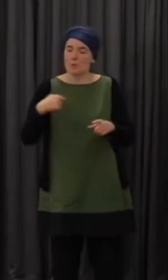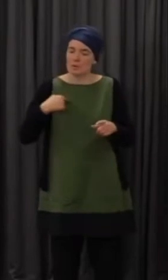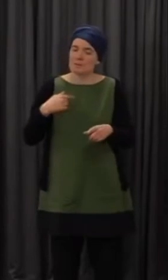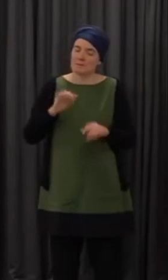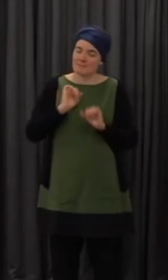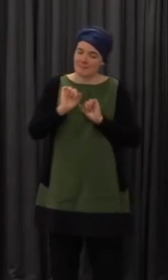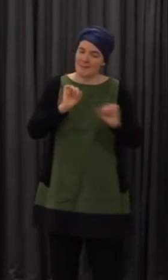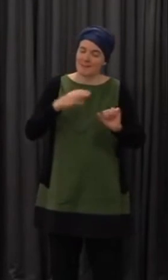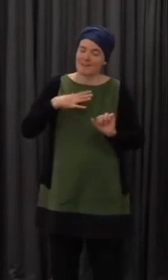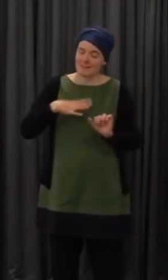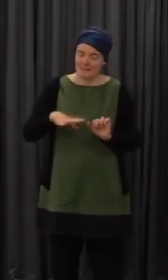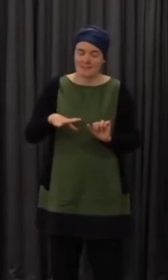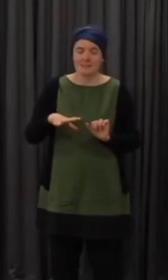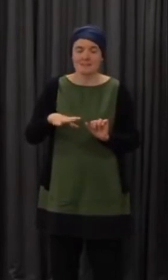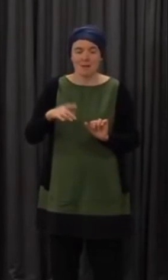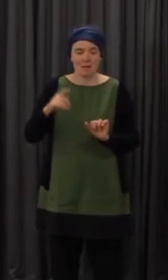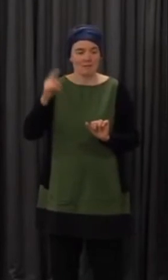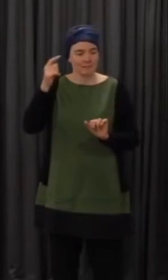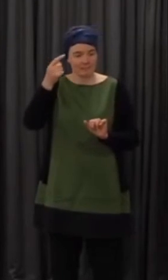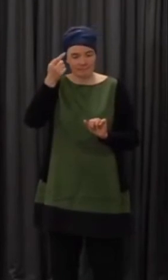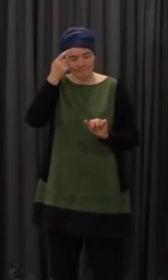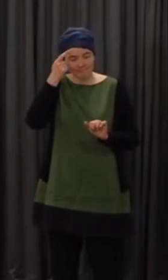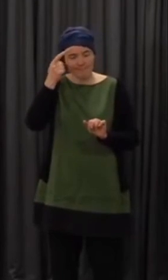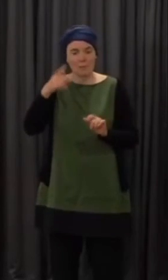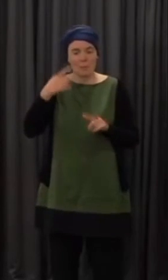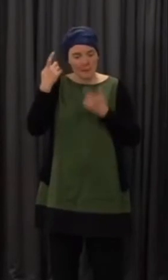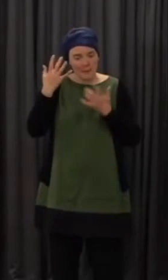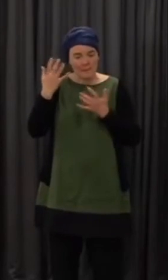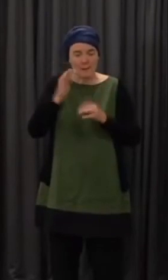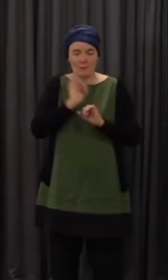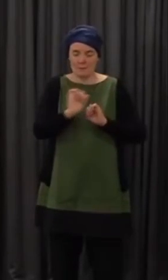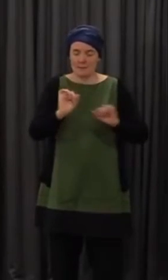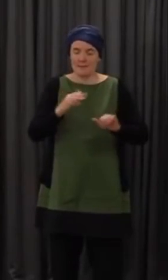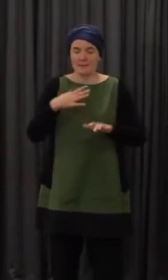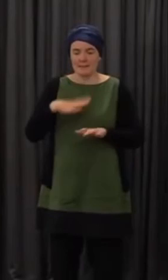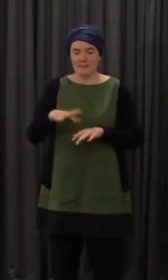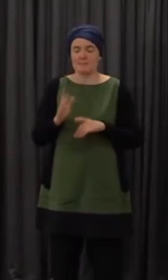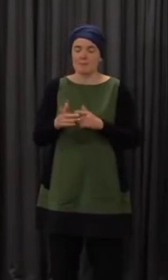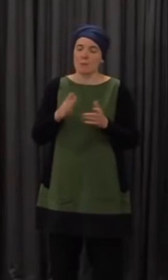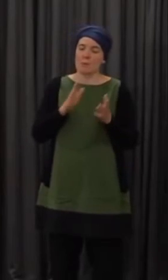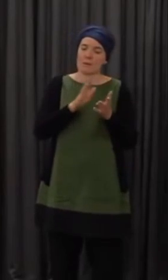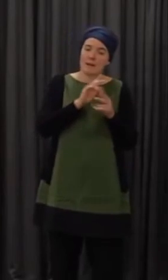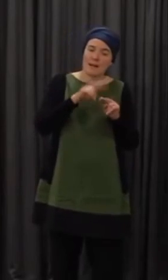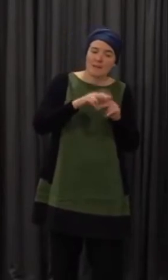have with higher, further education and in the school sector as well. There we are.